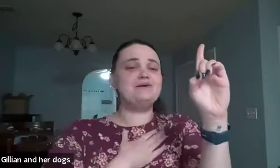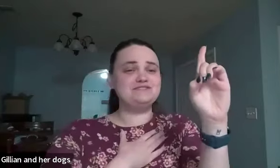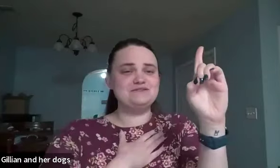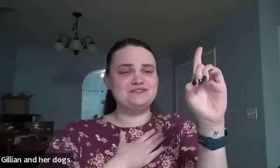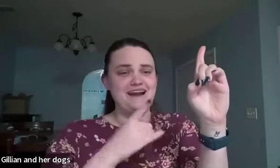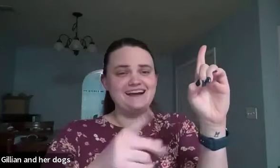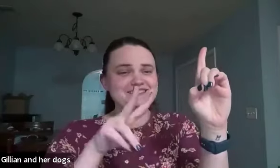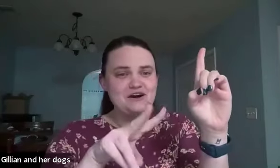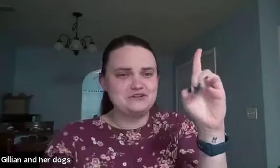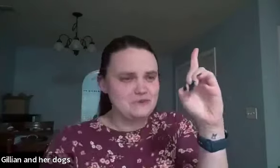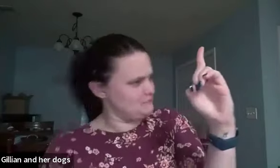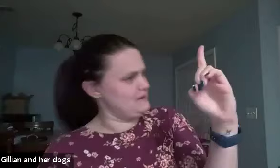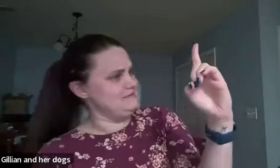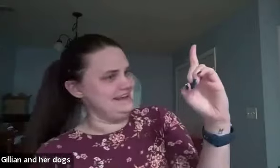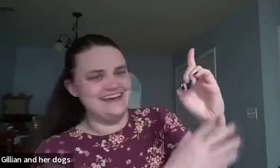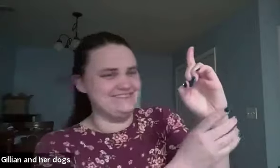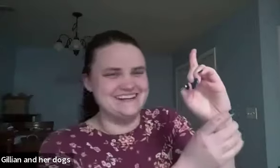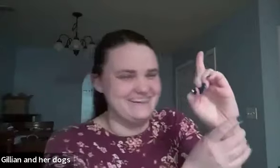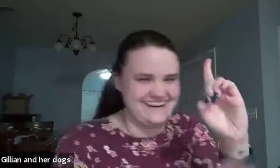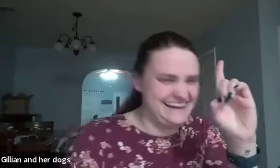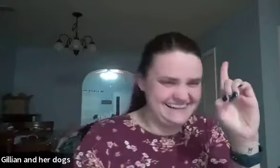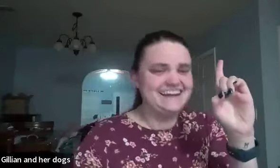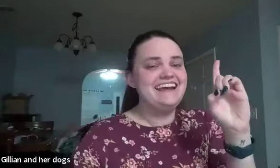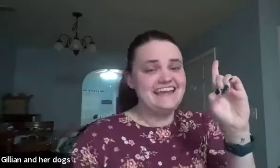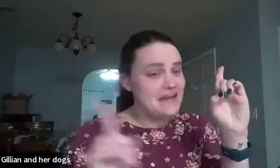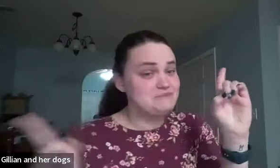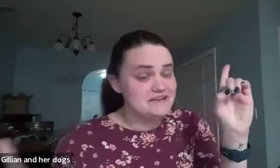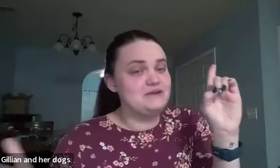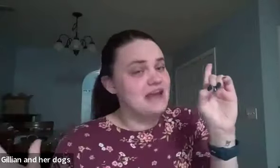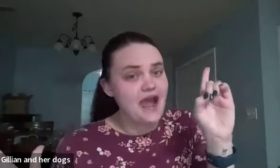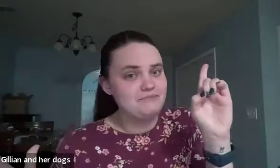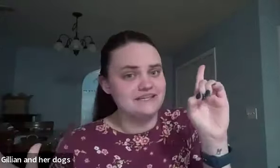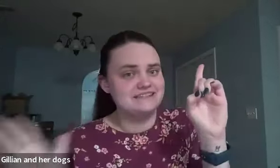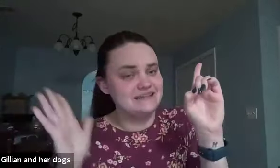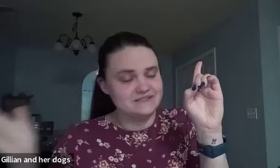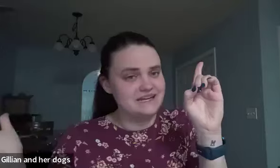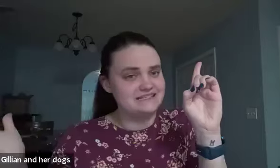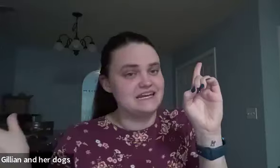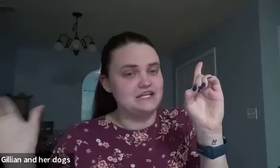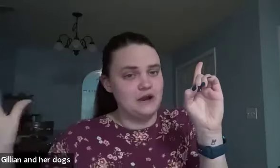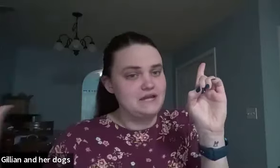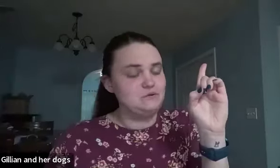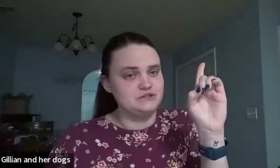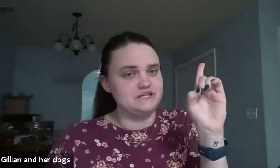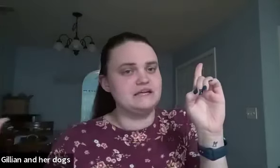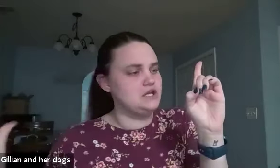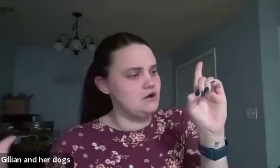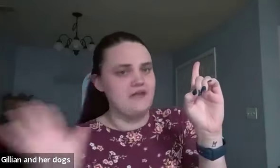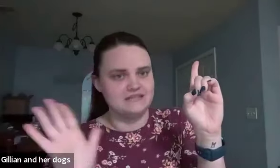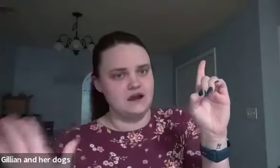I'm so sorry. I saw you went, wait a minute, that was not right. I'm telling you, it happens. Like Miss Katie said, your hand will do it, and you're like, no, that's